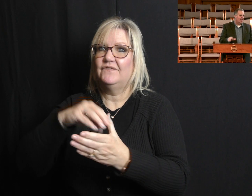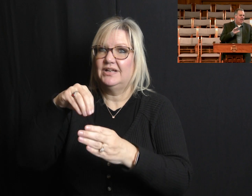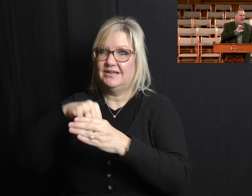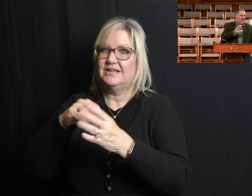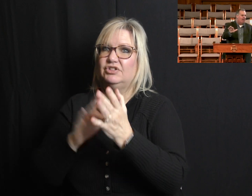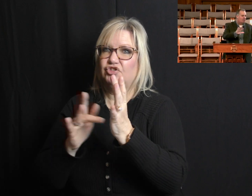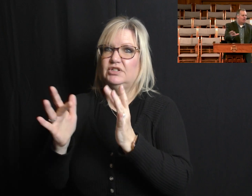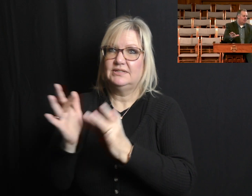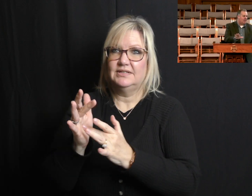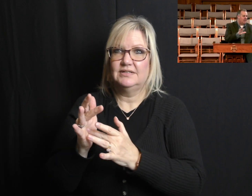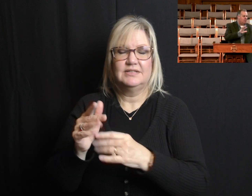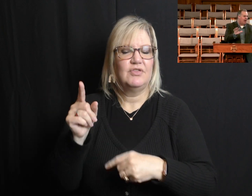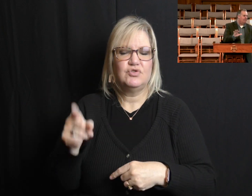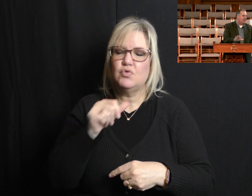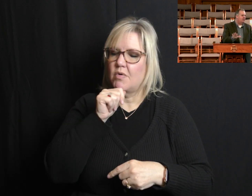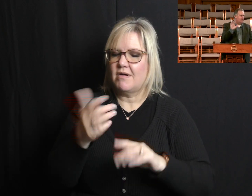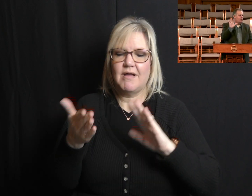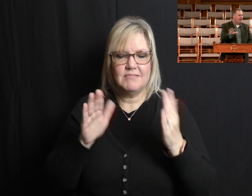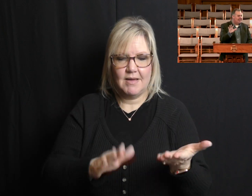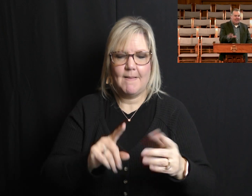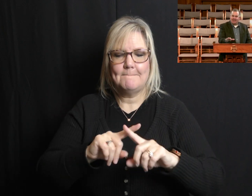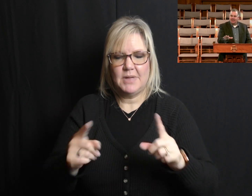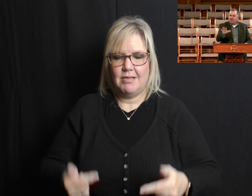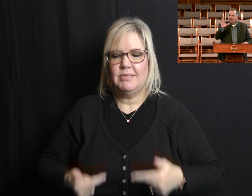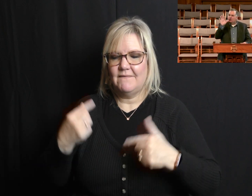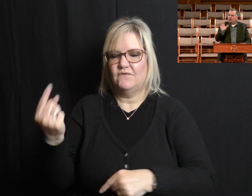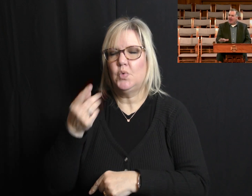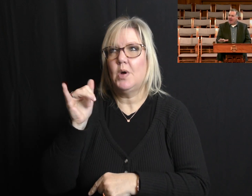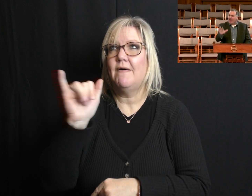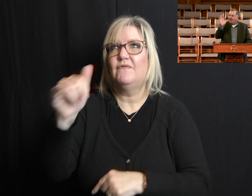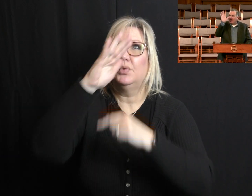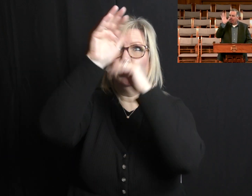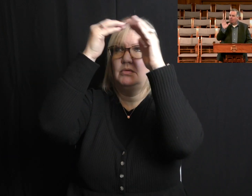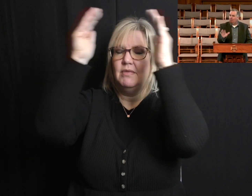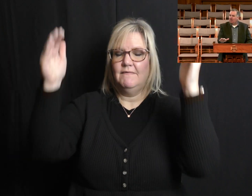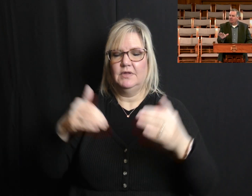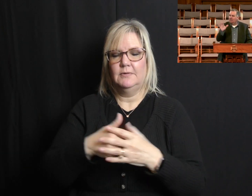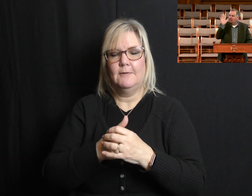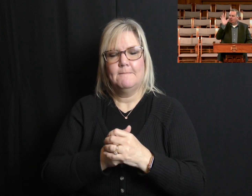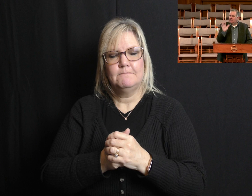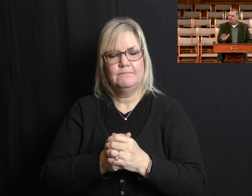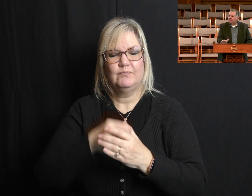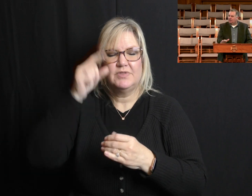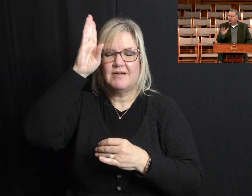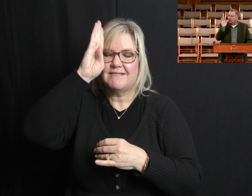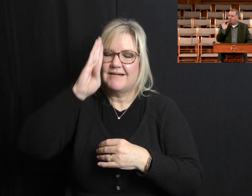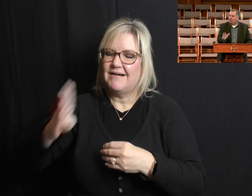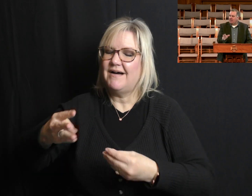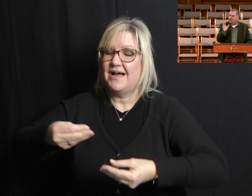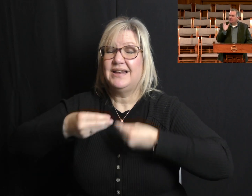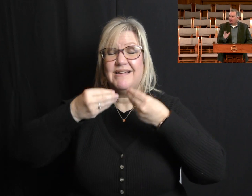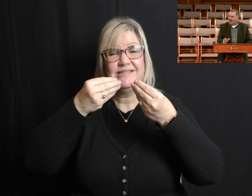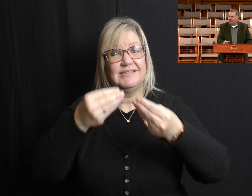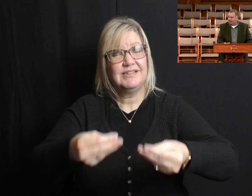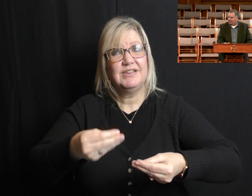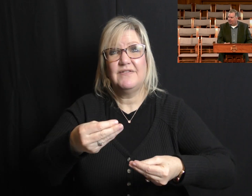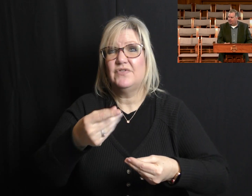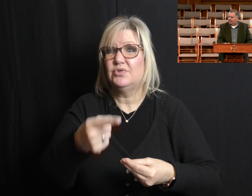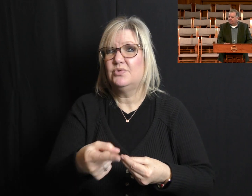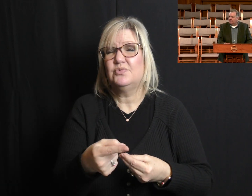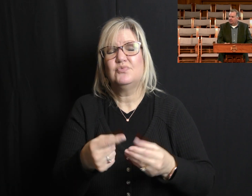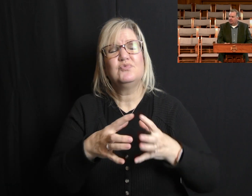us everything providentially we need to have an abundant, fulfilled, meaningful